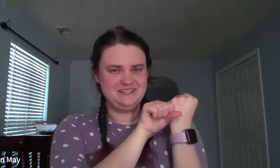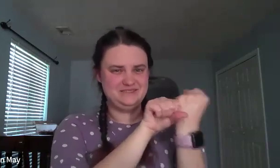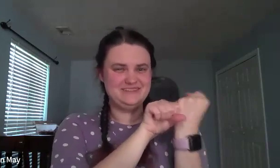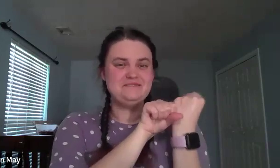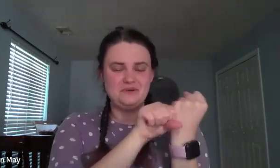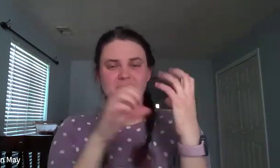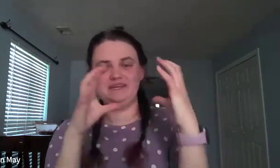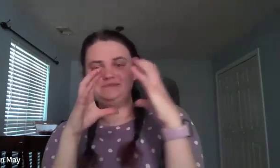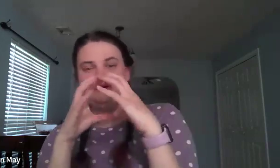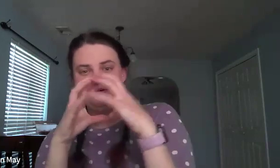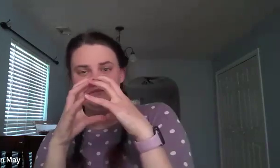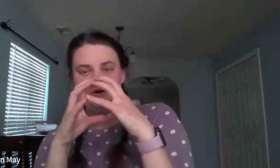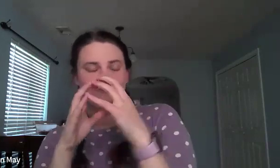use. Baseball, ball.